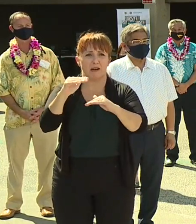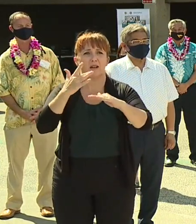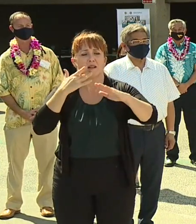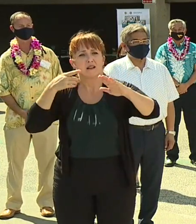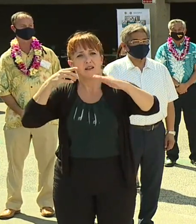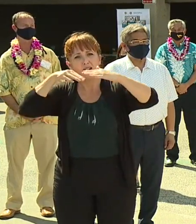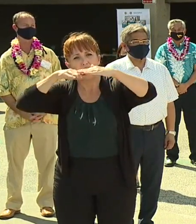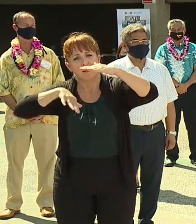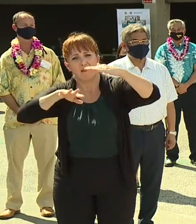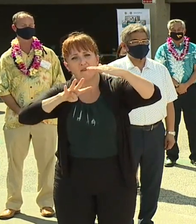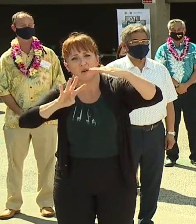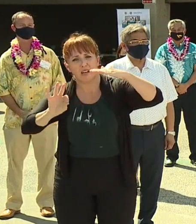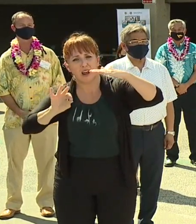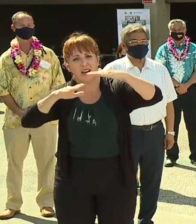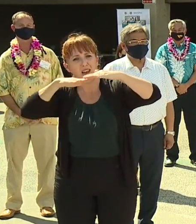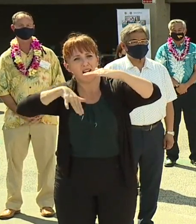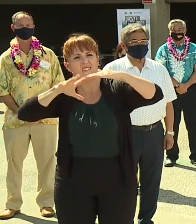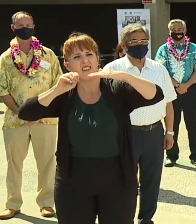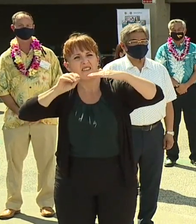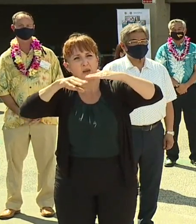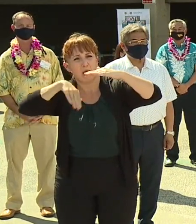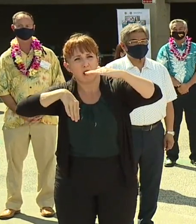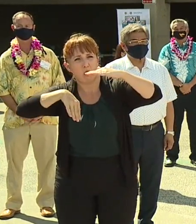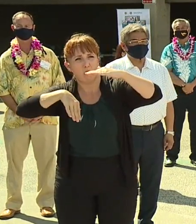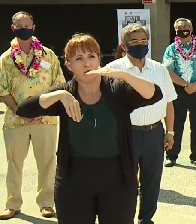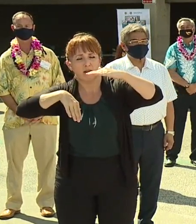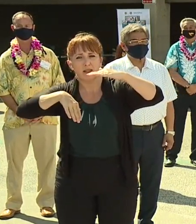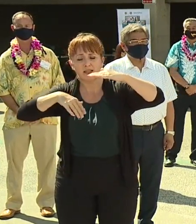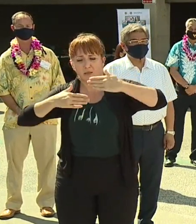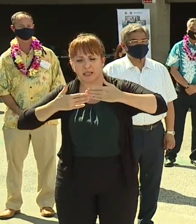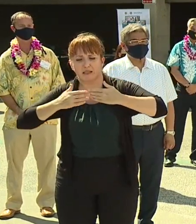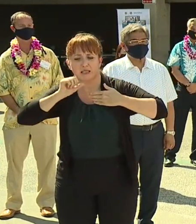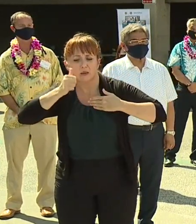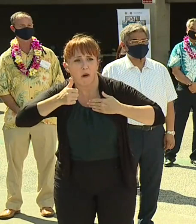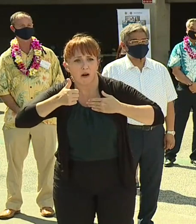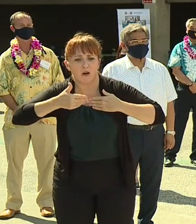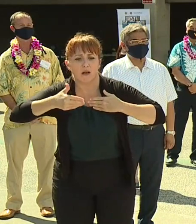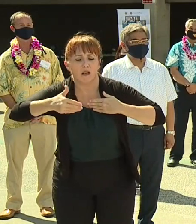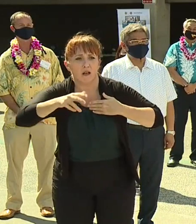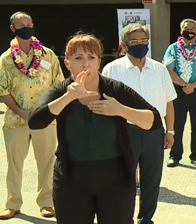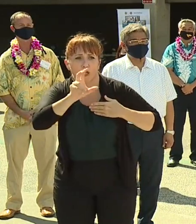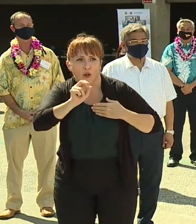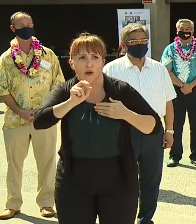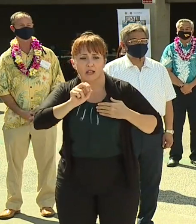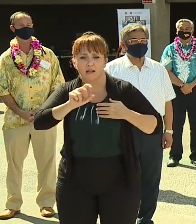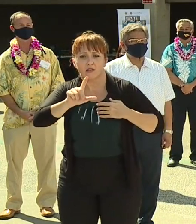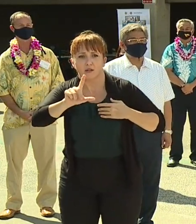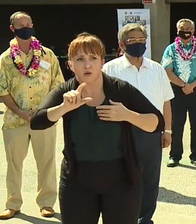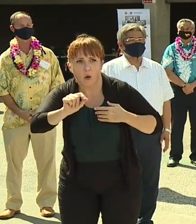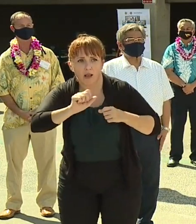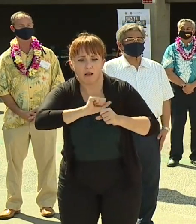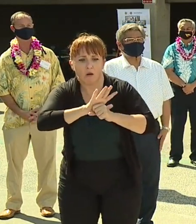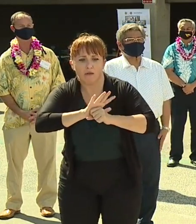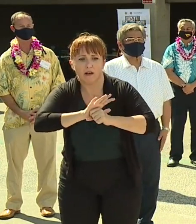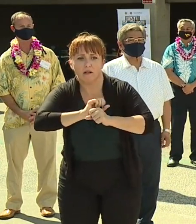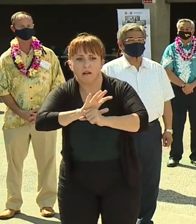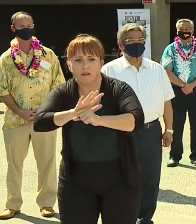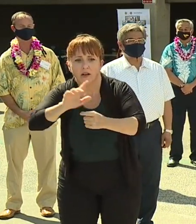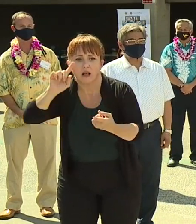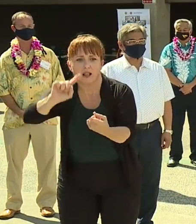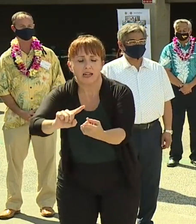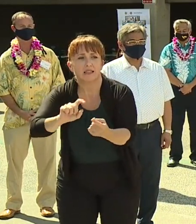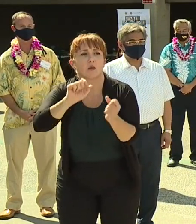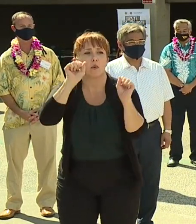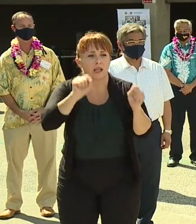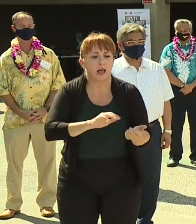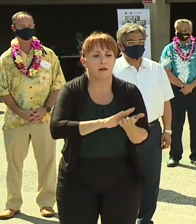So that means tomorrow and the day after that, we need days where it's 30, even 20. If we can do that, we move into tier three. And why is that